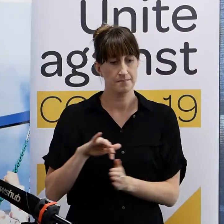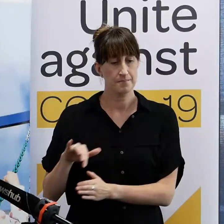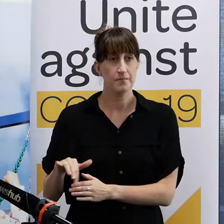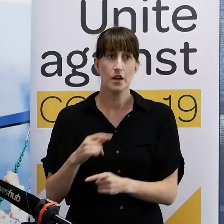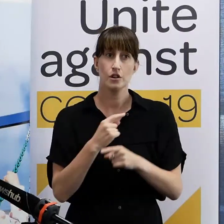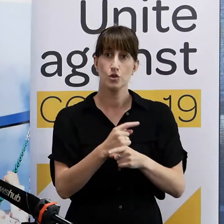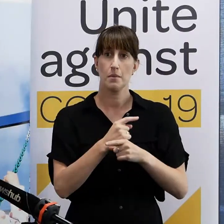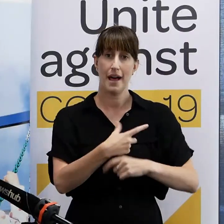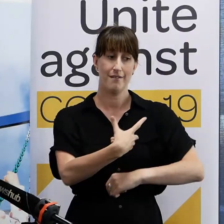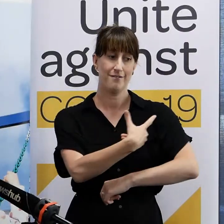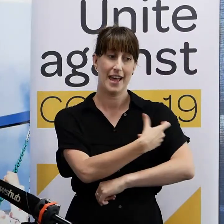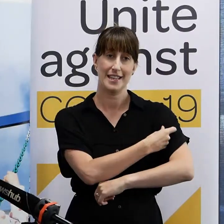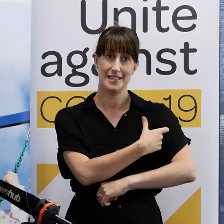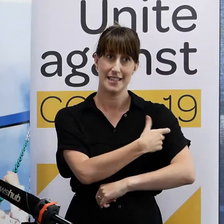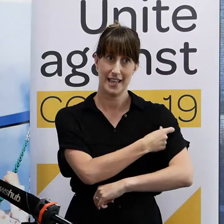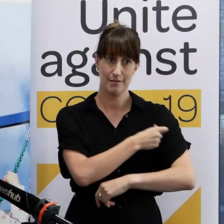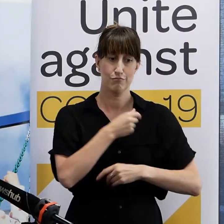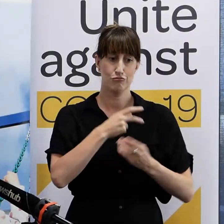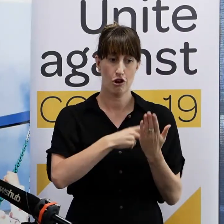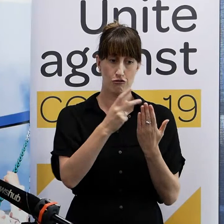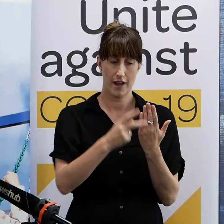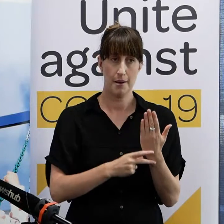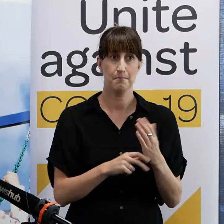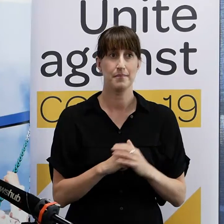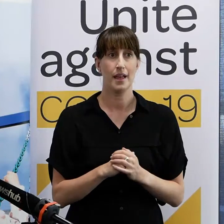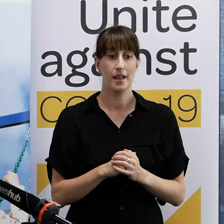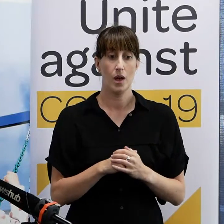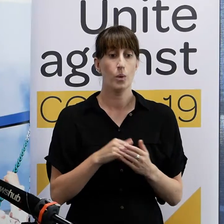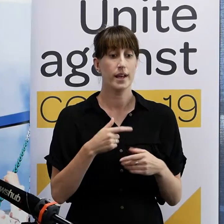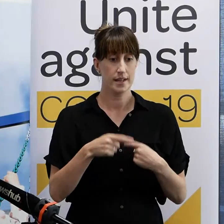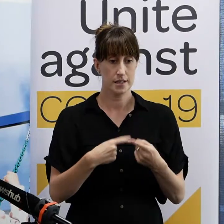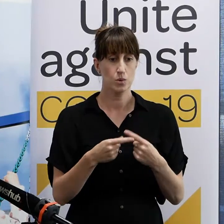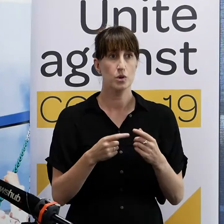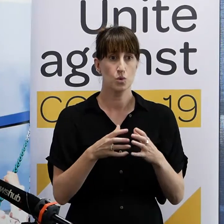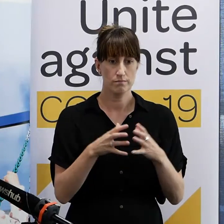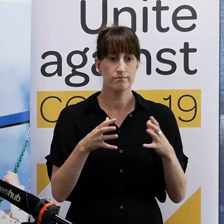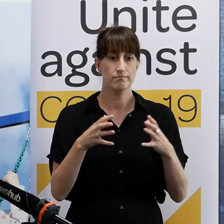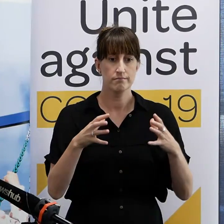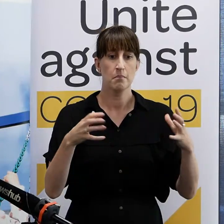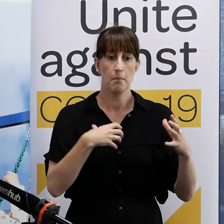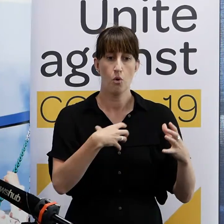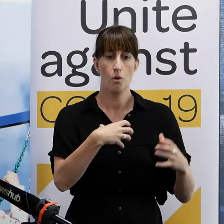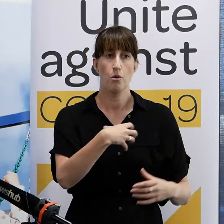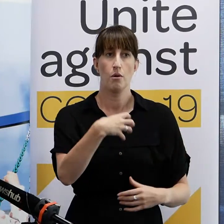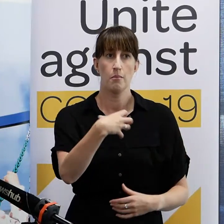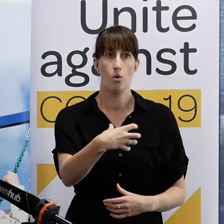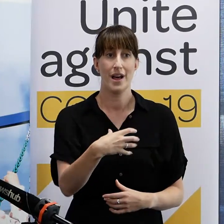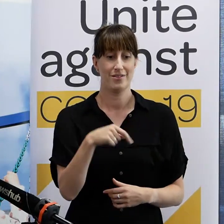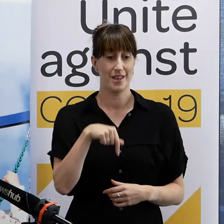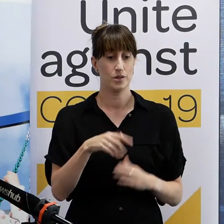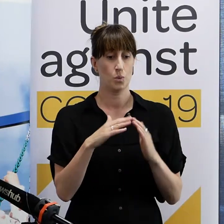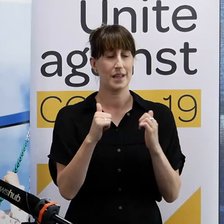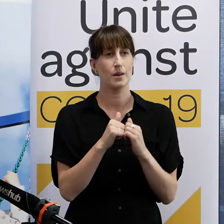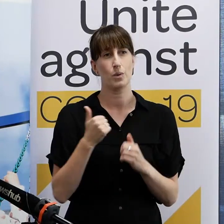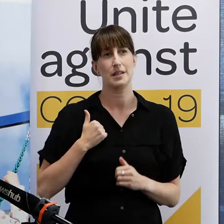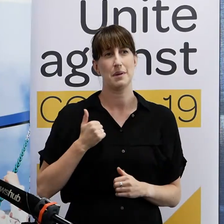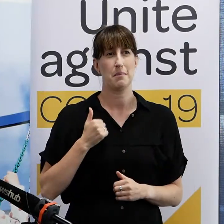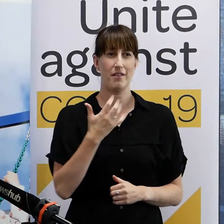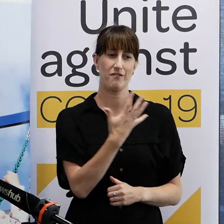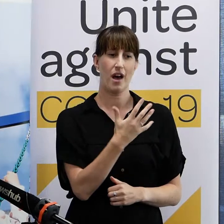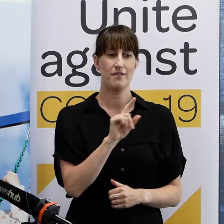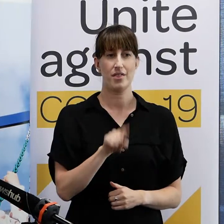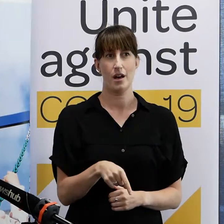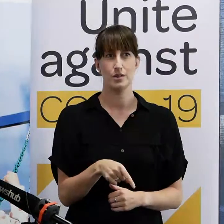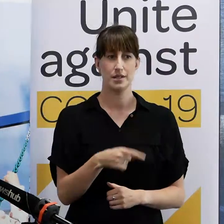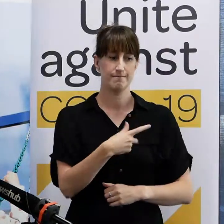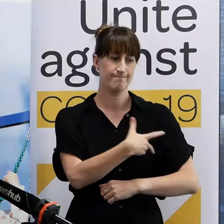That continues to scale up. Over the weekend, we're expecting over 5,000 doses to be administered around the country